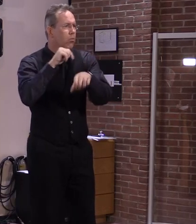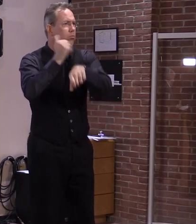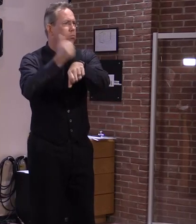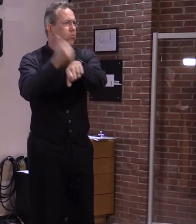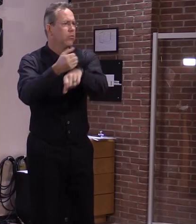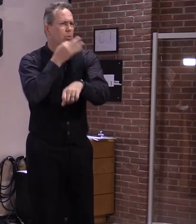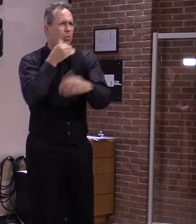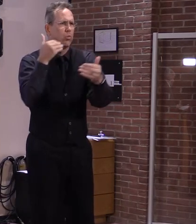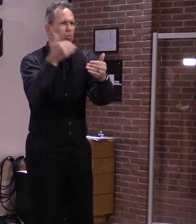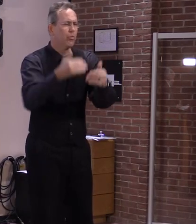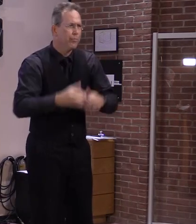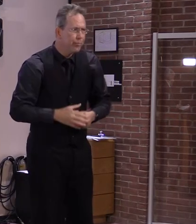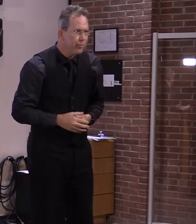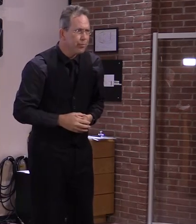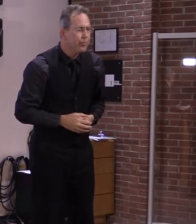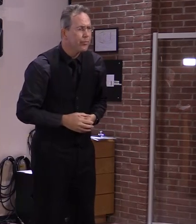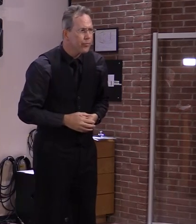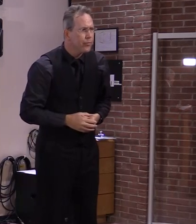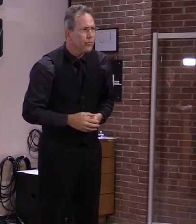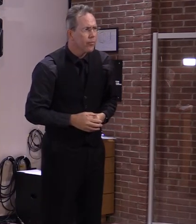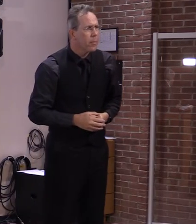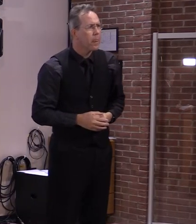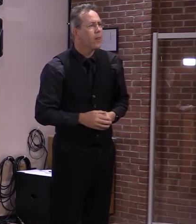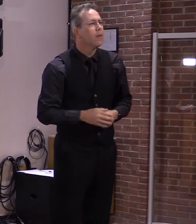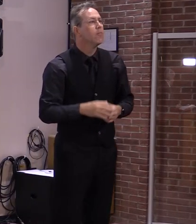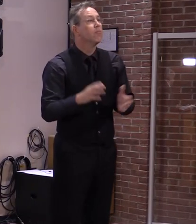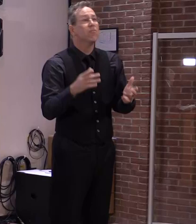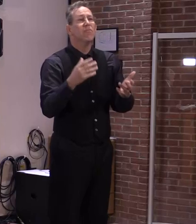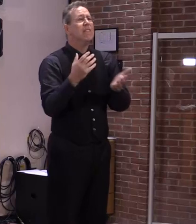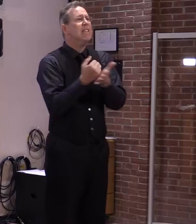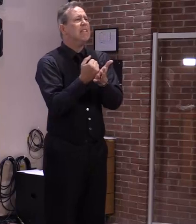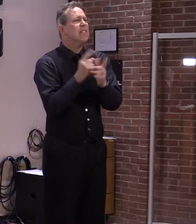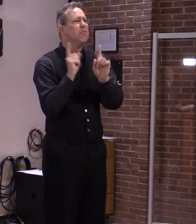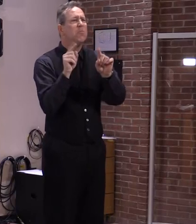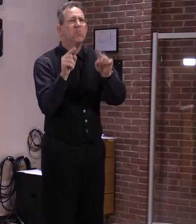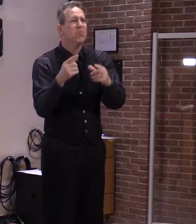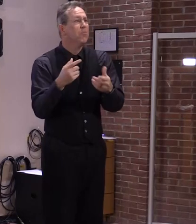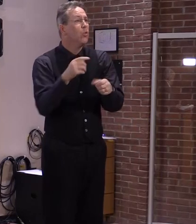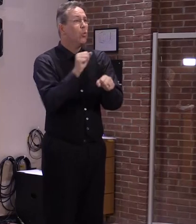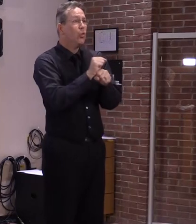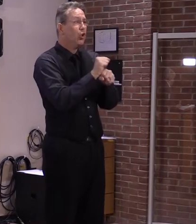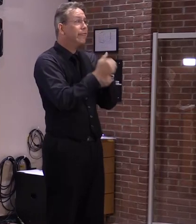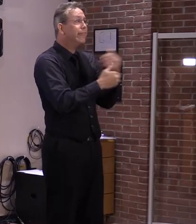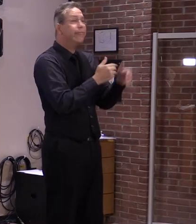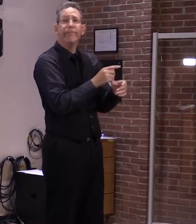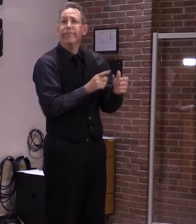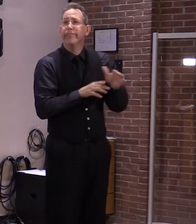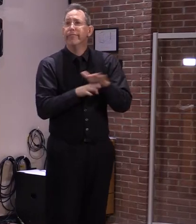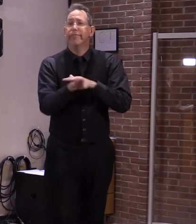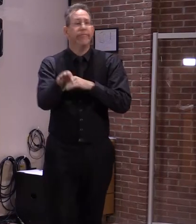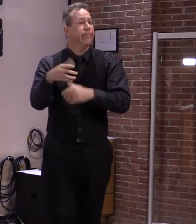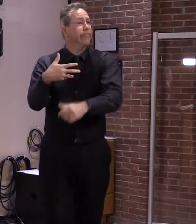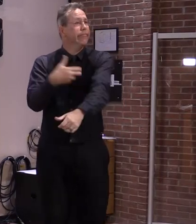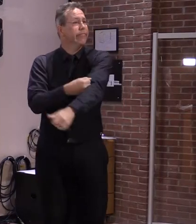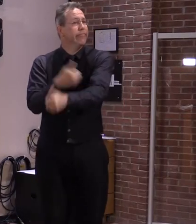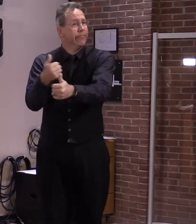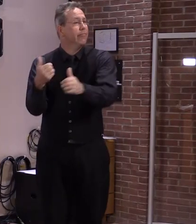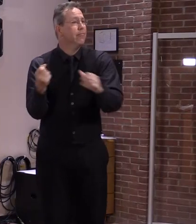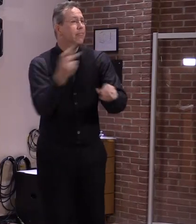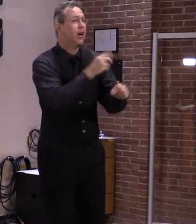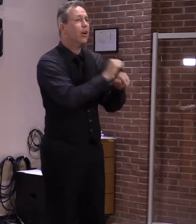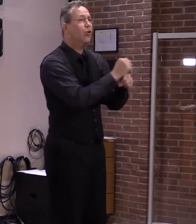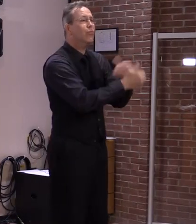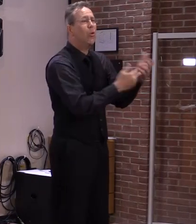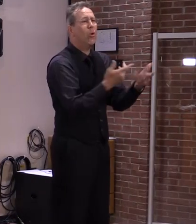a vaccine. Aside from the life-saving benefit, you may even have fun doing it. As I